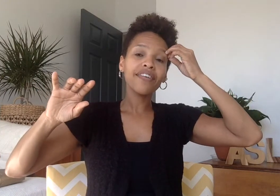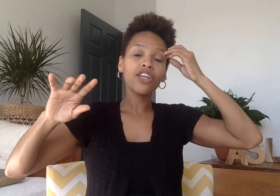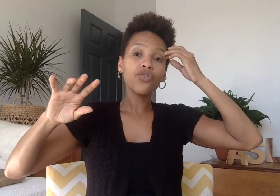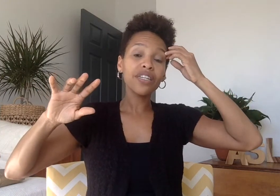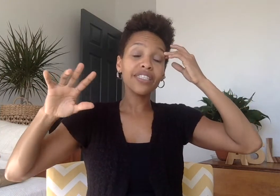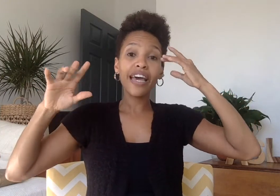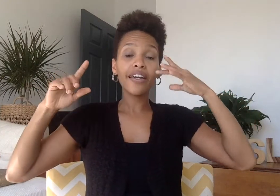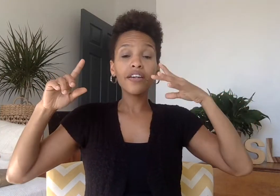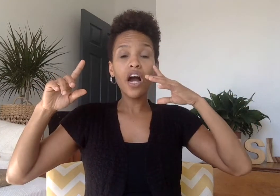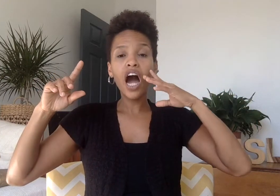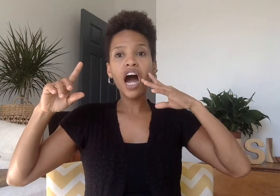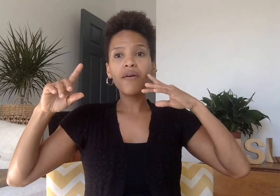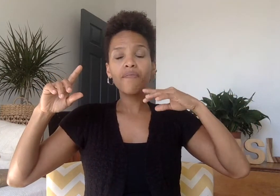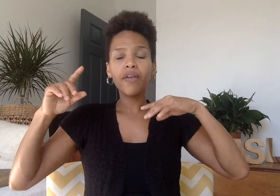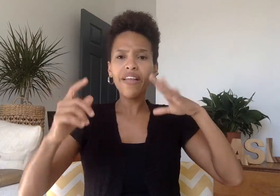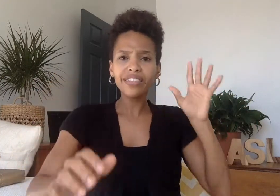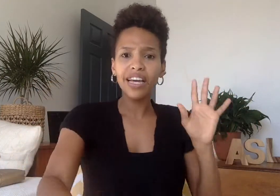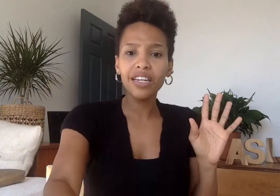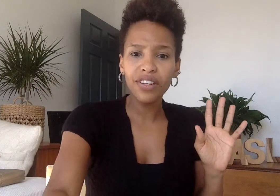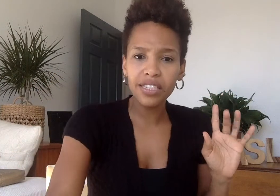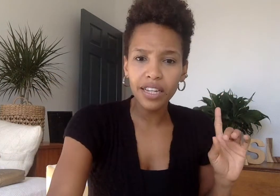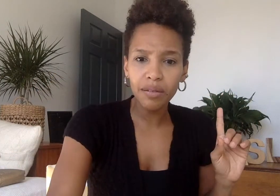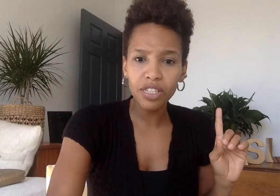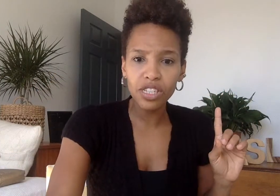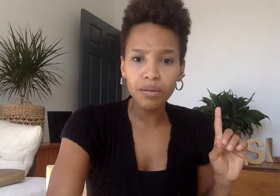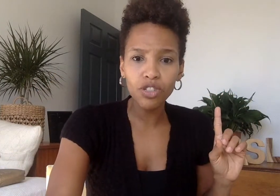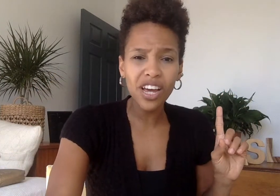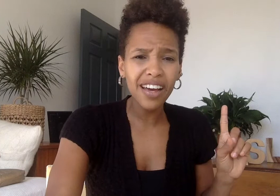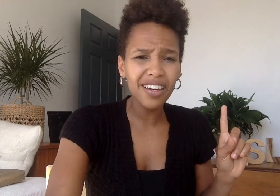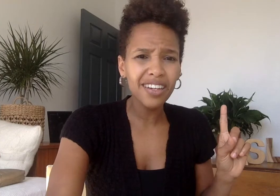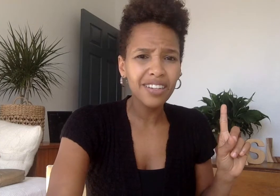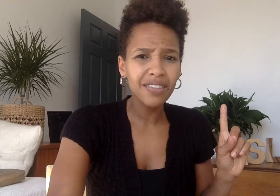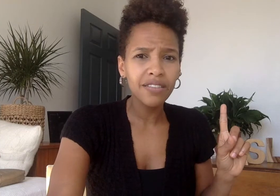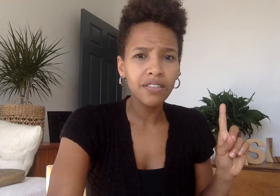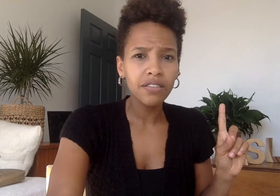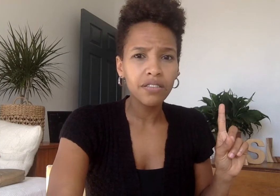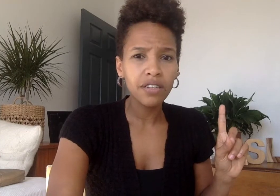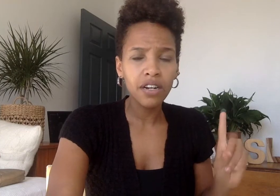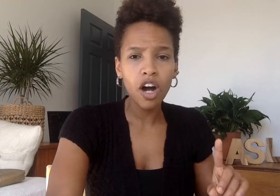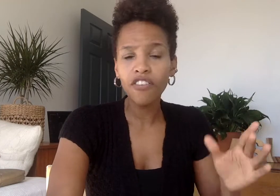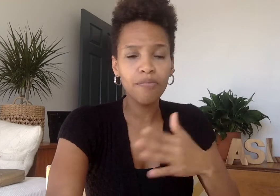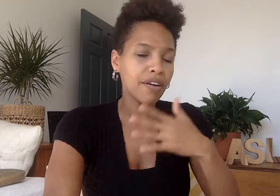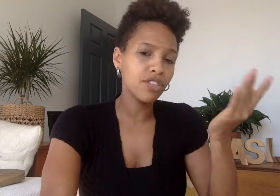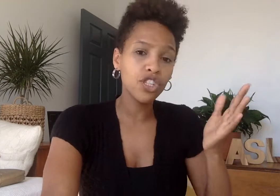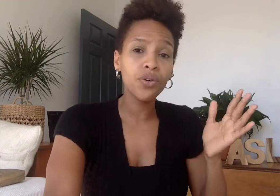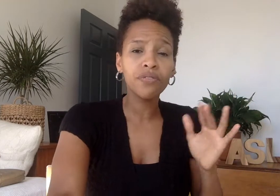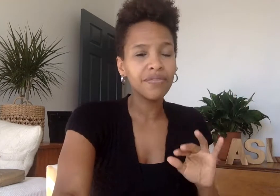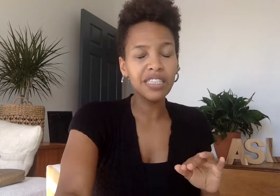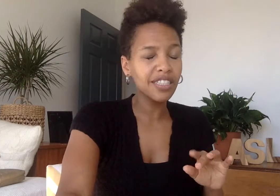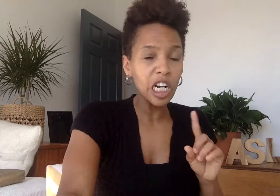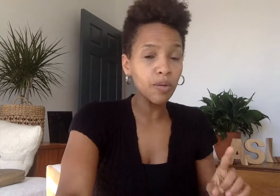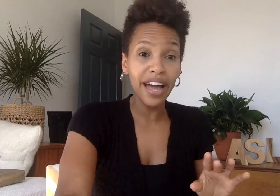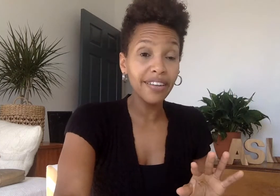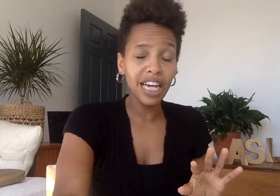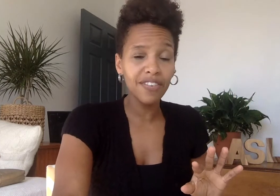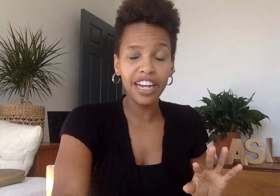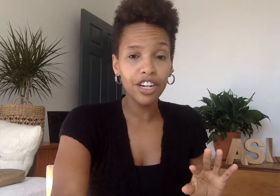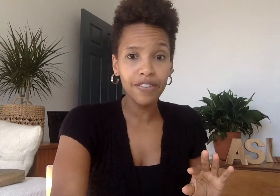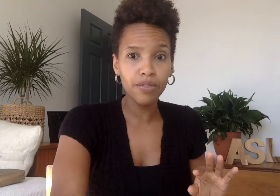you could say, oh, that's the end of it, isn't it? Let me just double check. Off the mountain. So it's a terrible ending of a narrative. I'm sorry